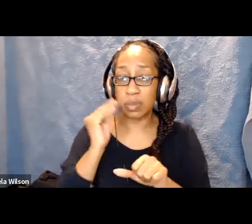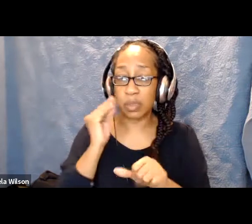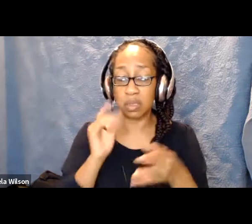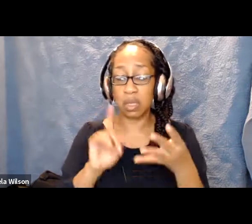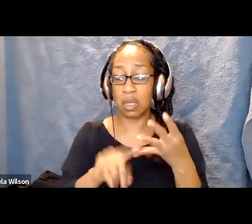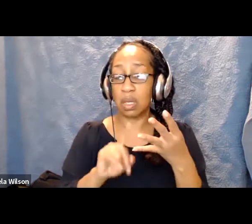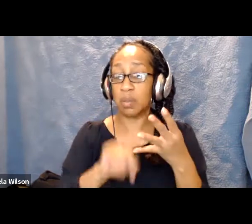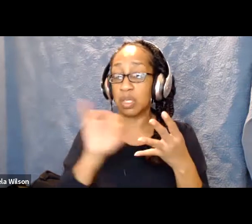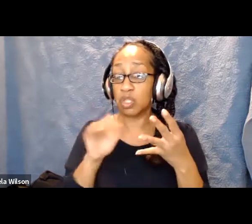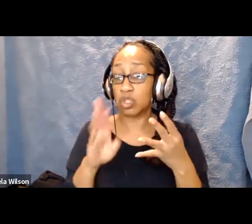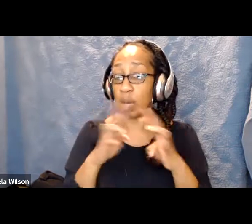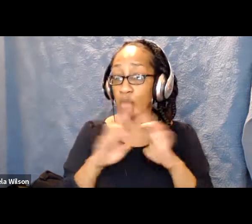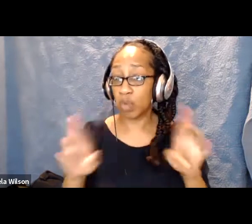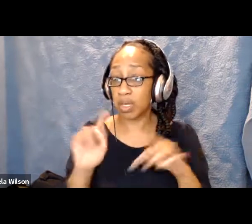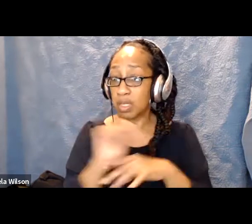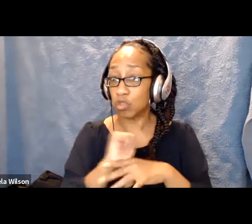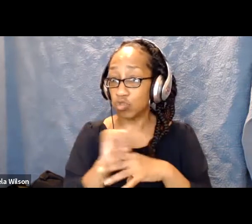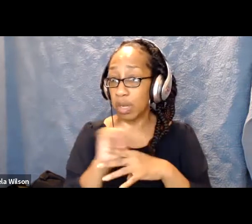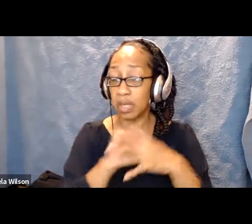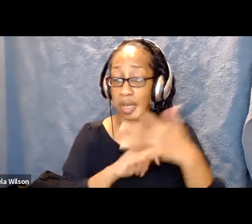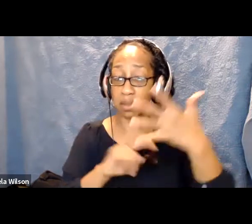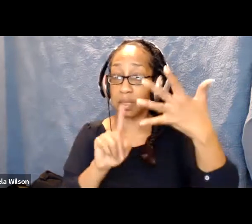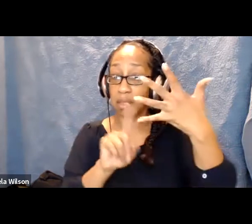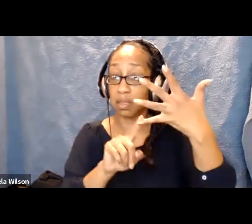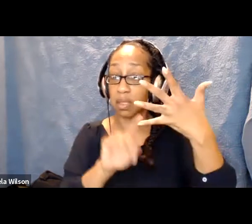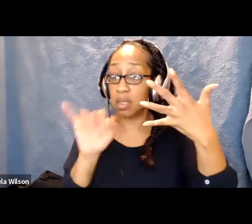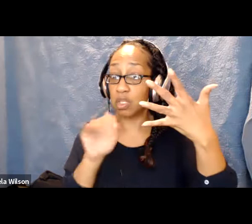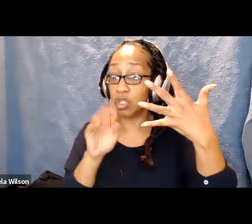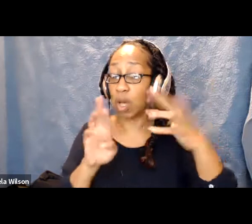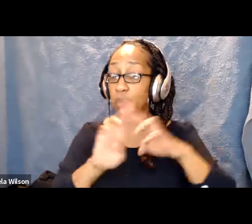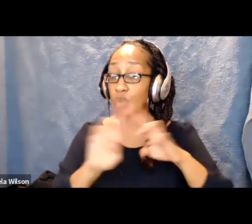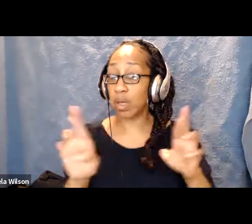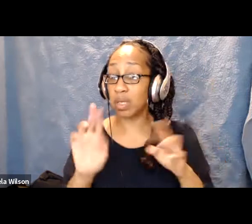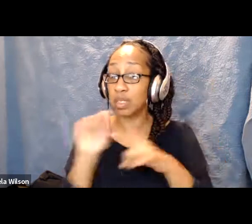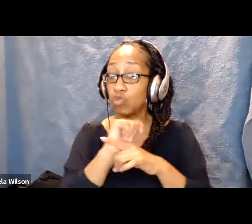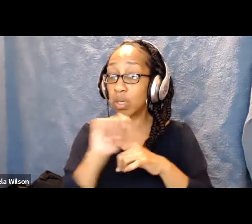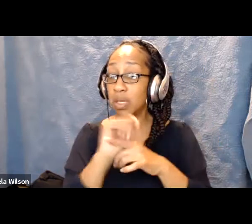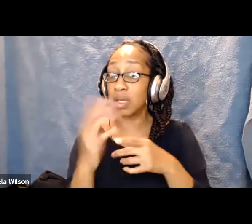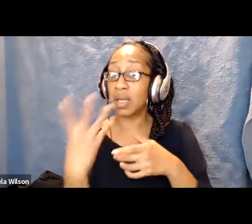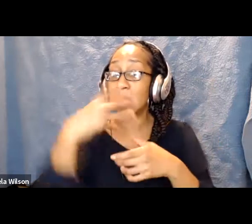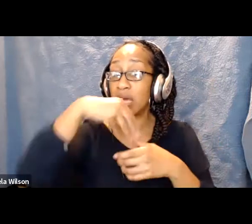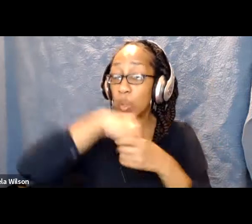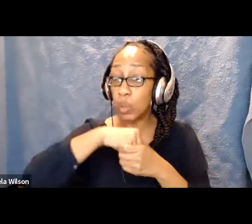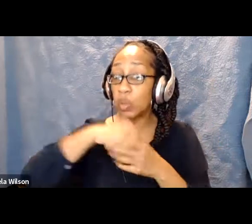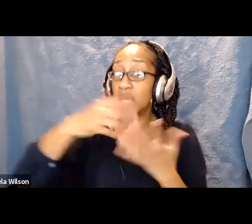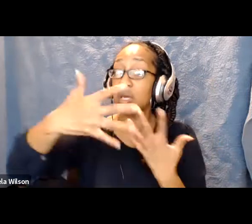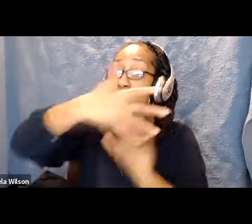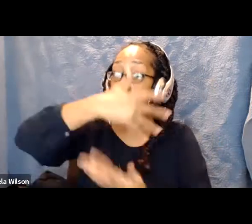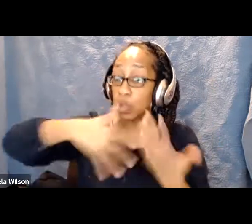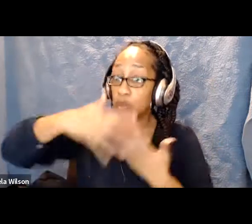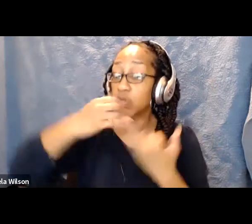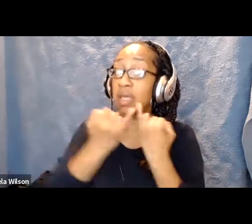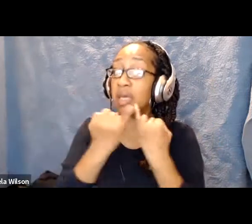training, and here I want you to listen to this, job readiness training, including social and independent